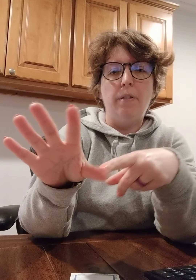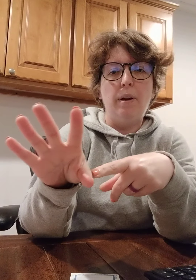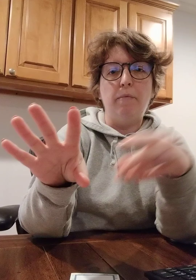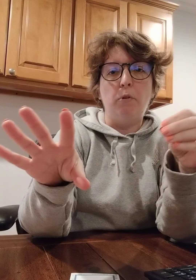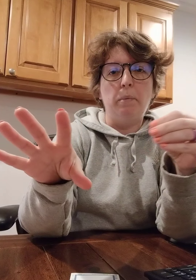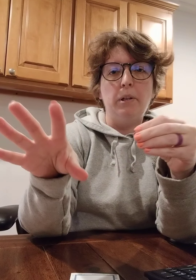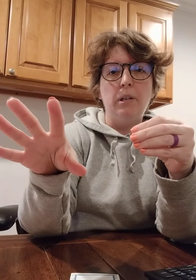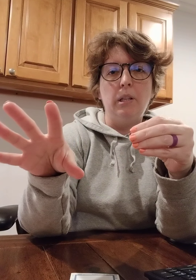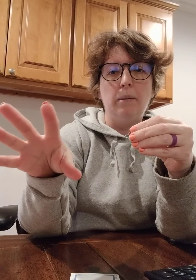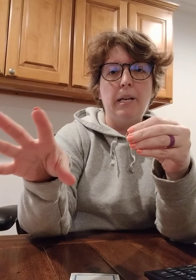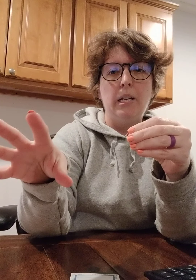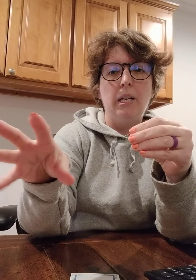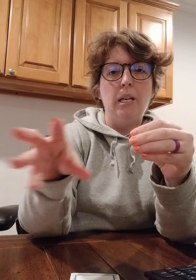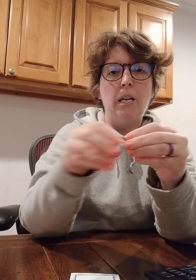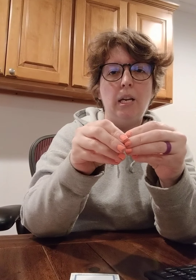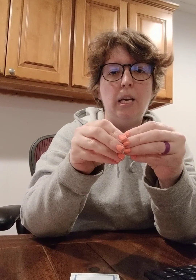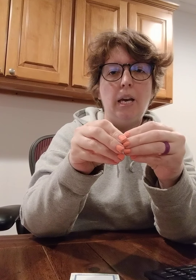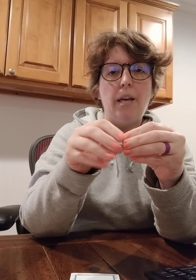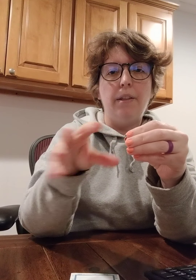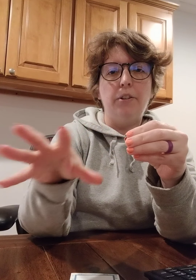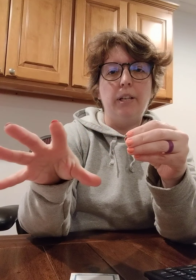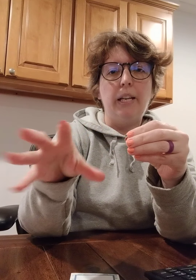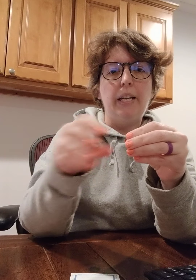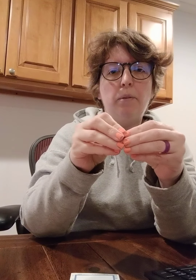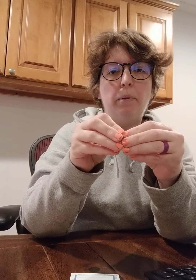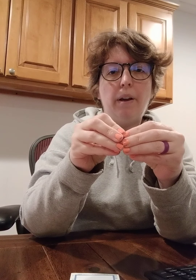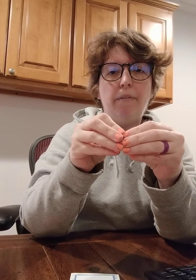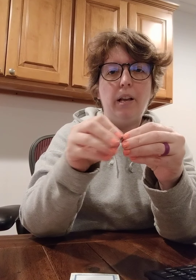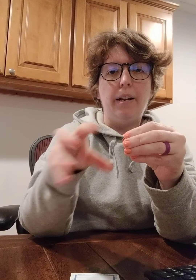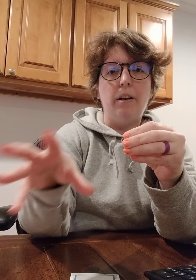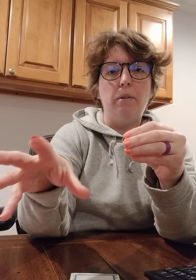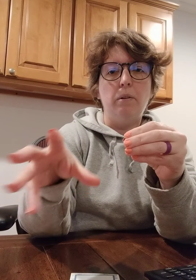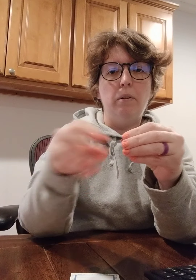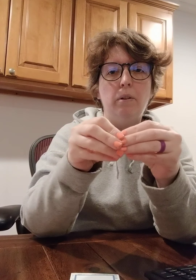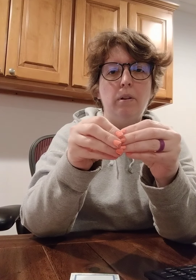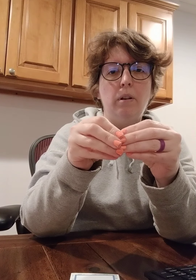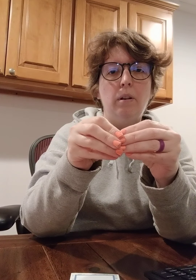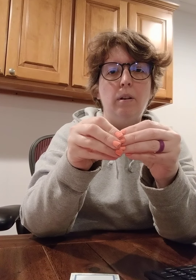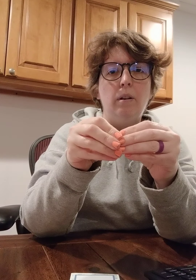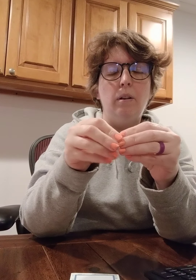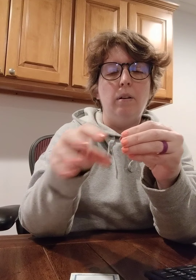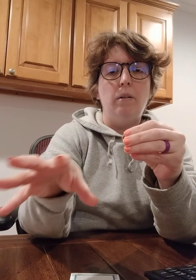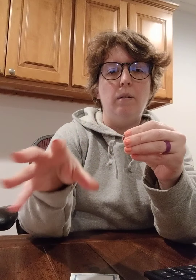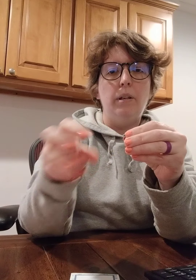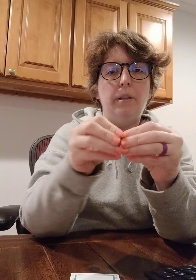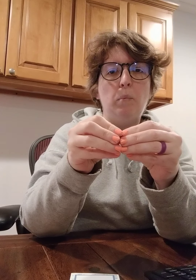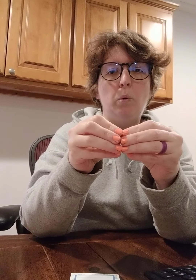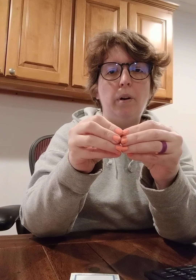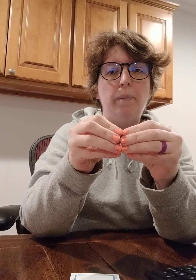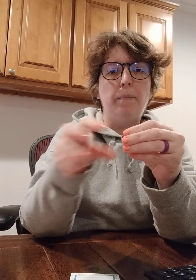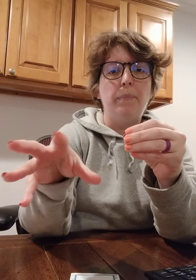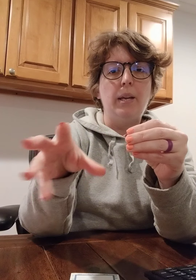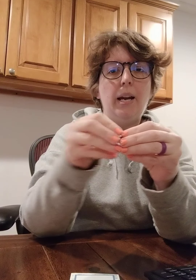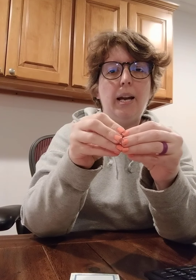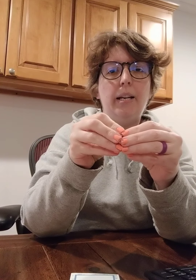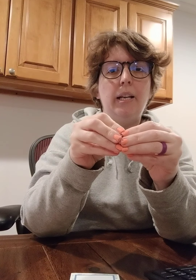thumb forward a little bit, and then you're gonna end with that flat O in the more. Add.